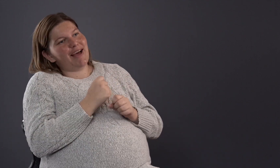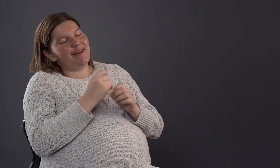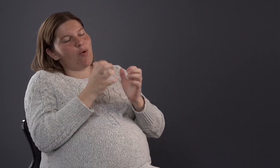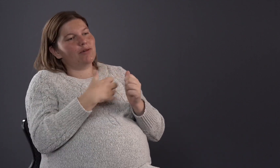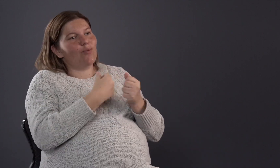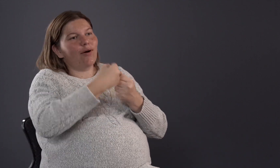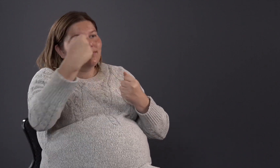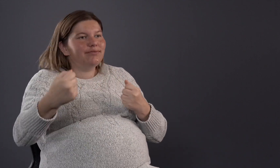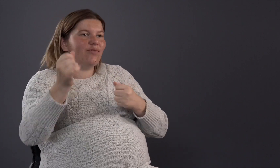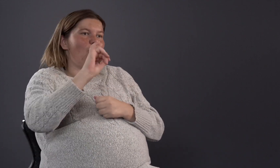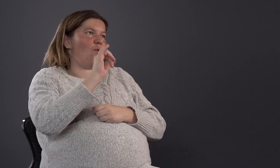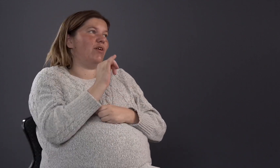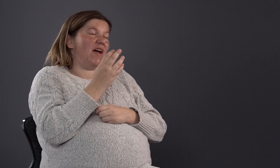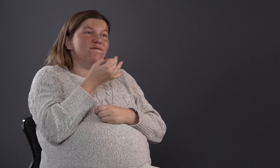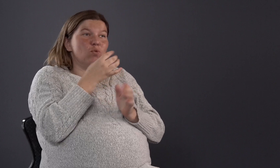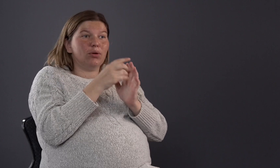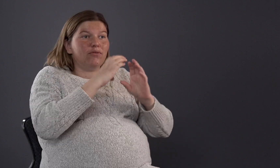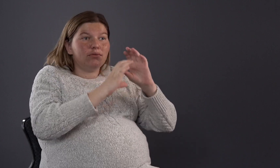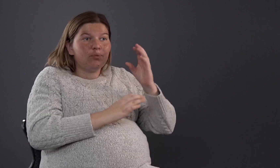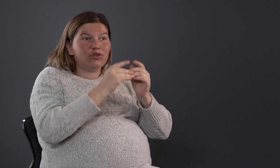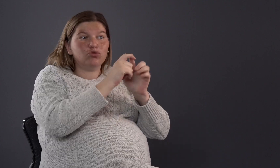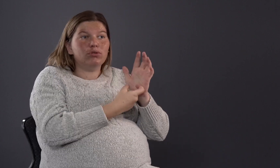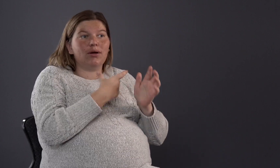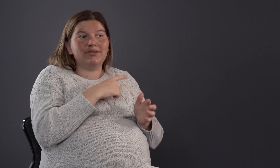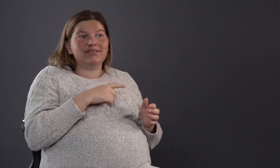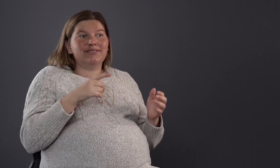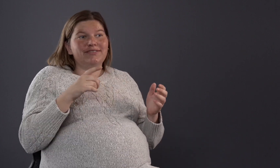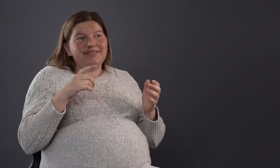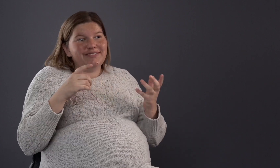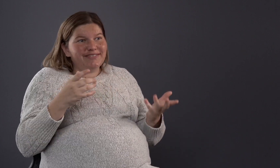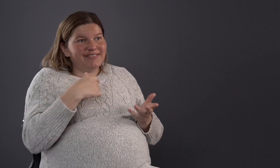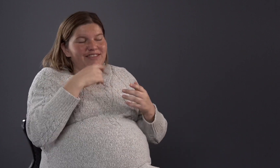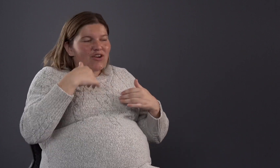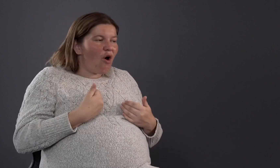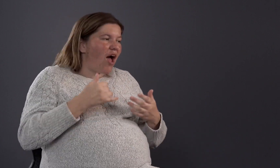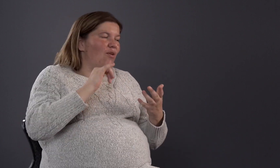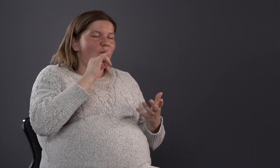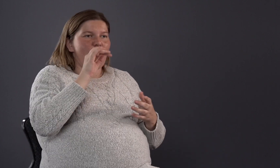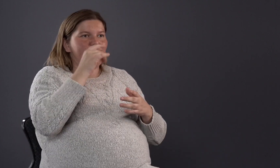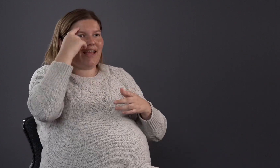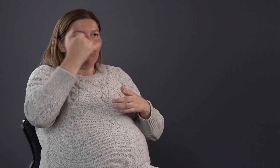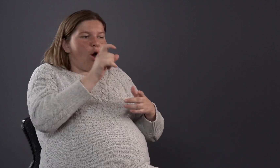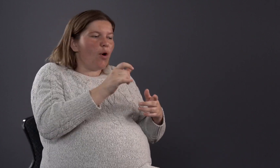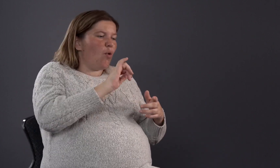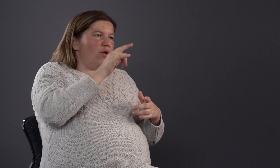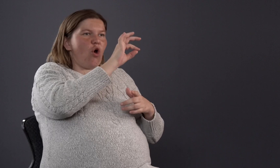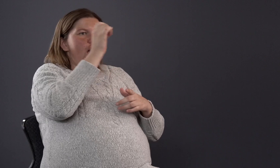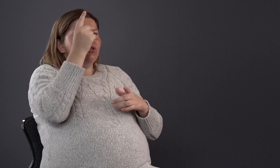and sometimes the communication breaks down. Maybe I'm tired that day, or I can't think of the right word to write. Then the doctor doesn't